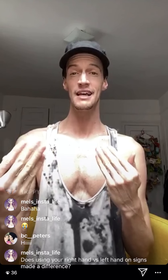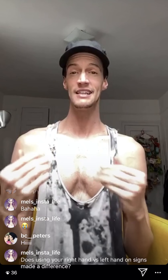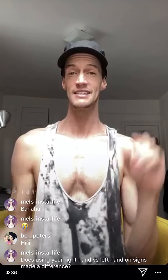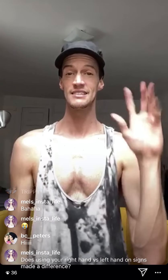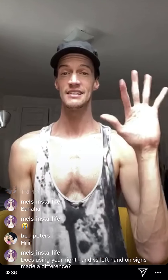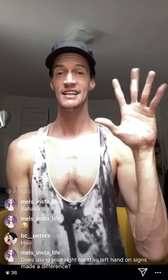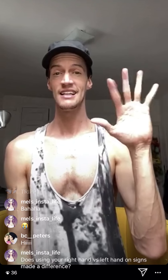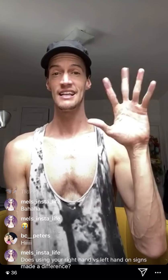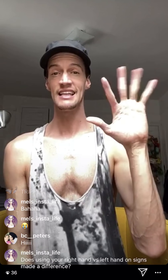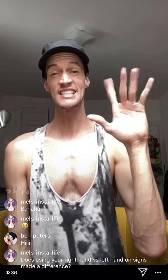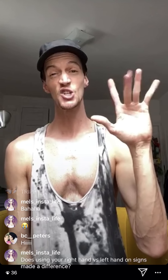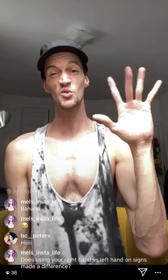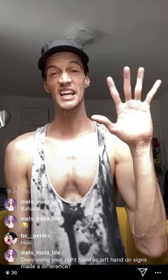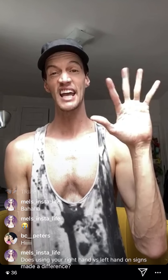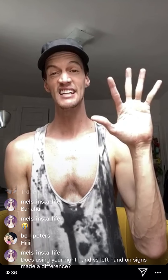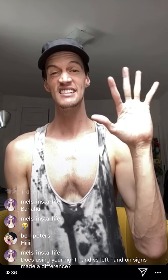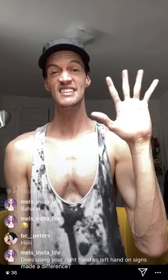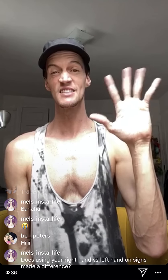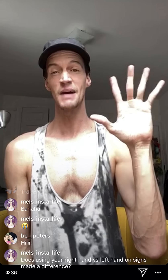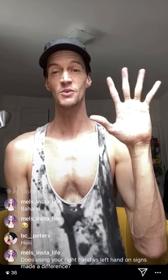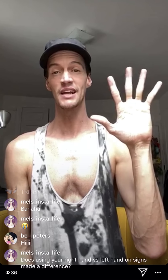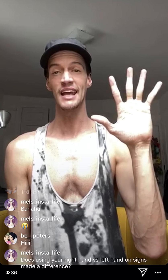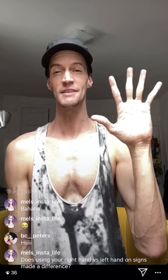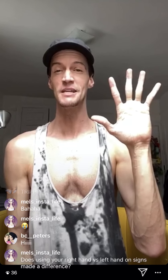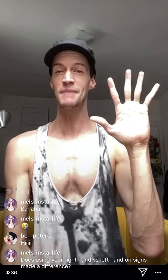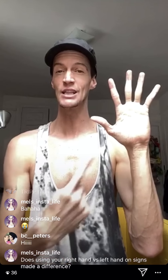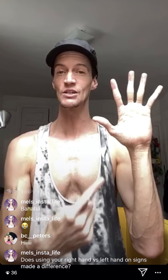is this your right hand? This is my right hand, but it might look like my